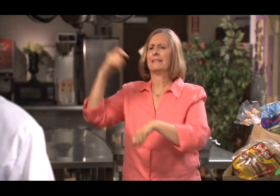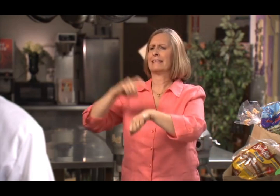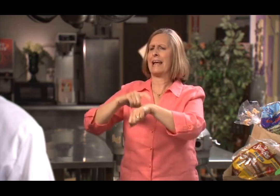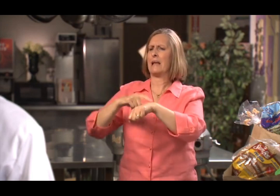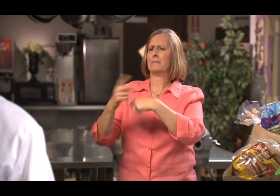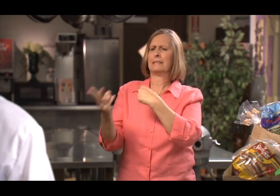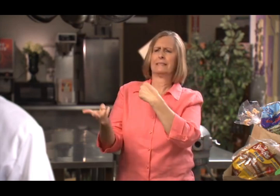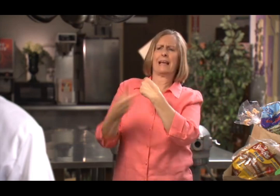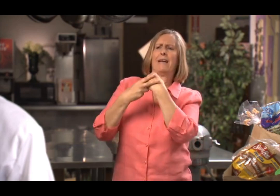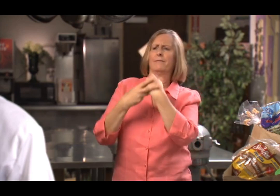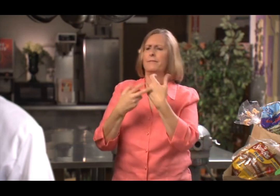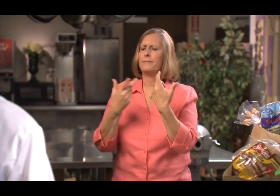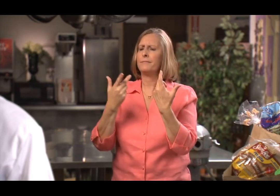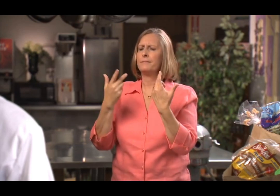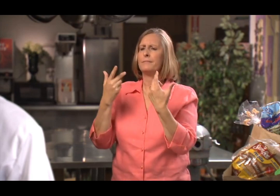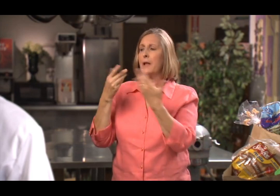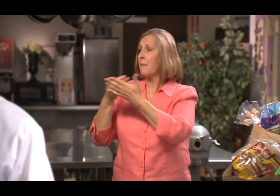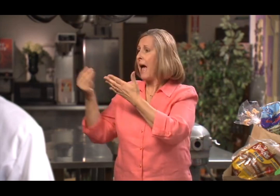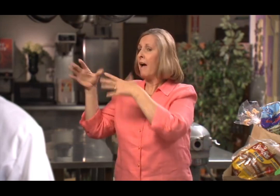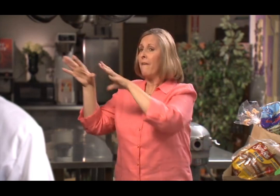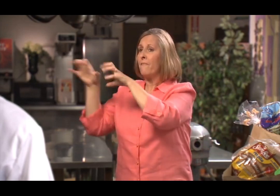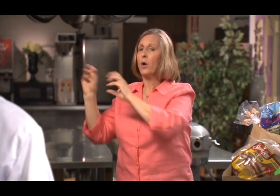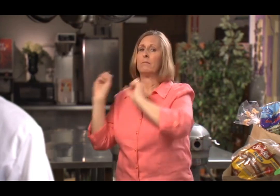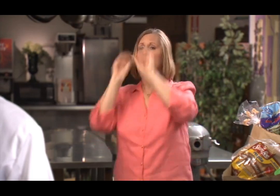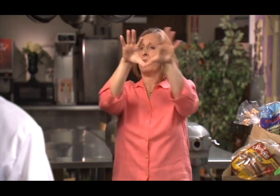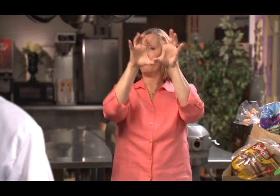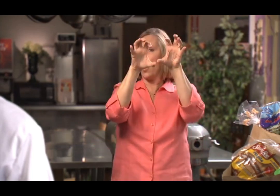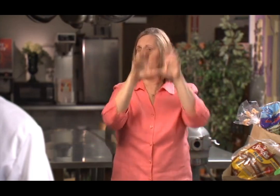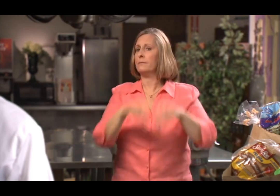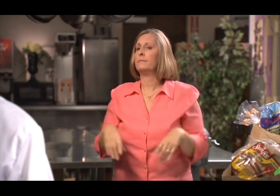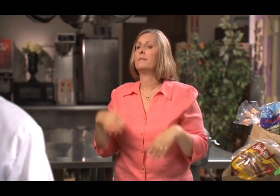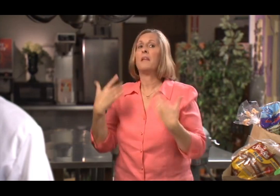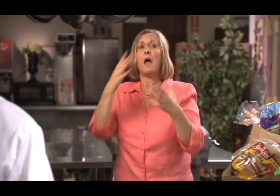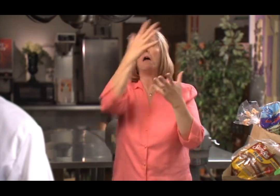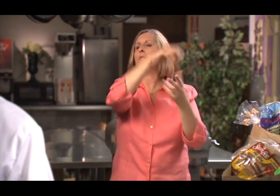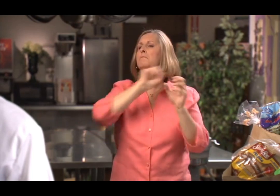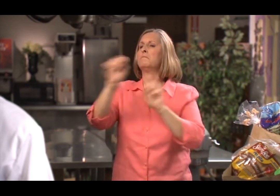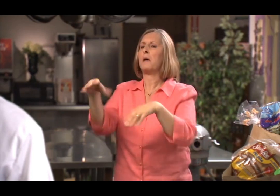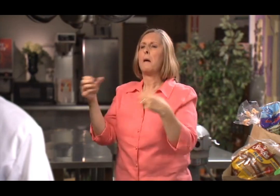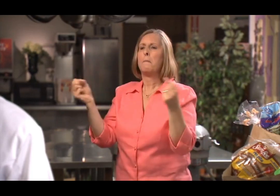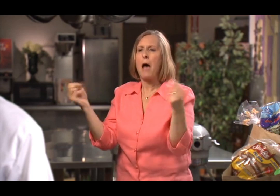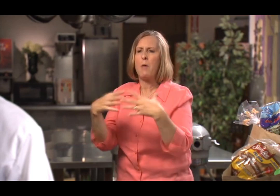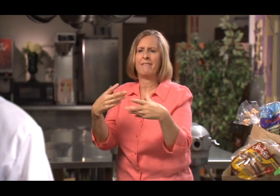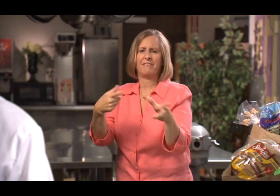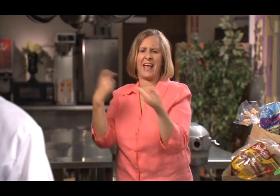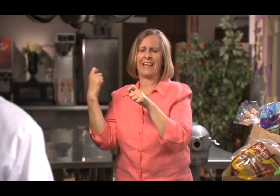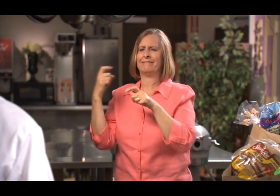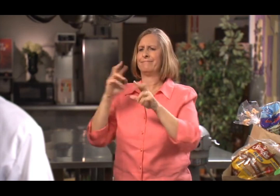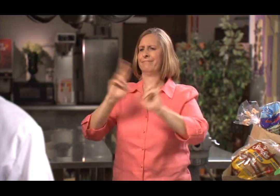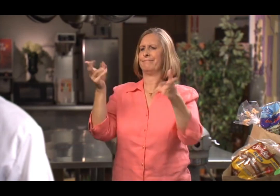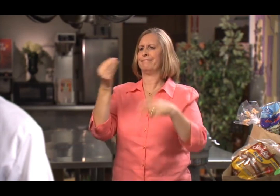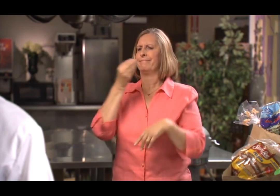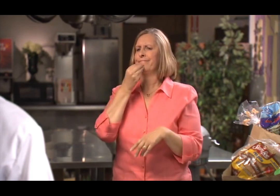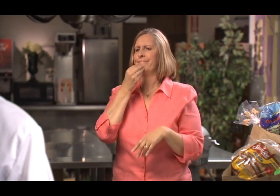Another time saver is to use frozen vegetables and fruits. You can microwave them quickly, and they are ready to